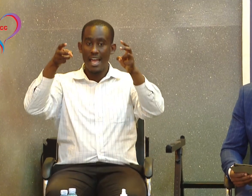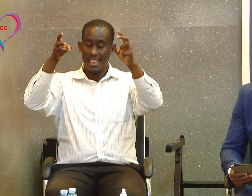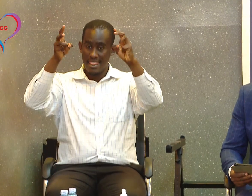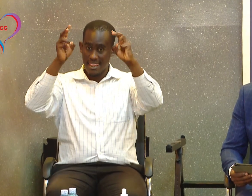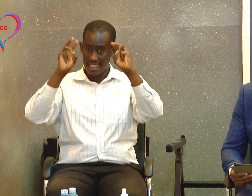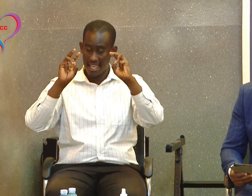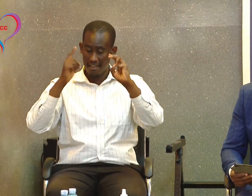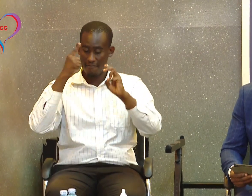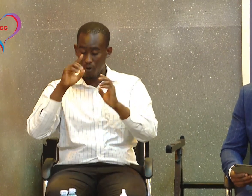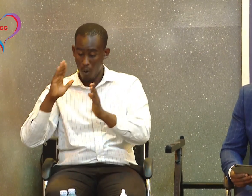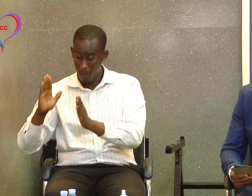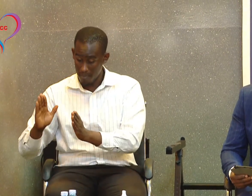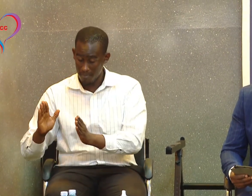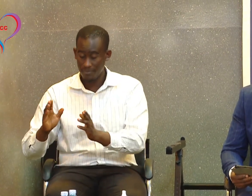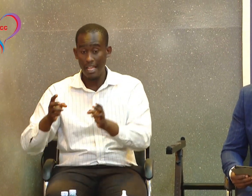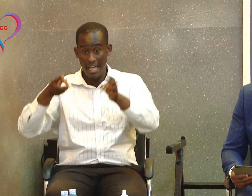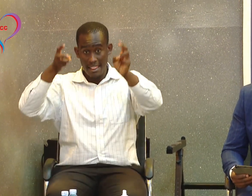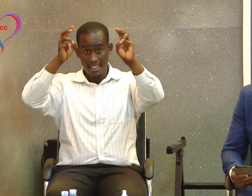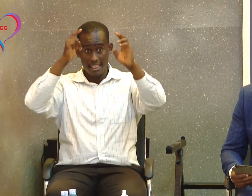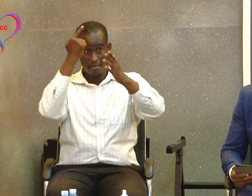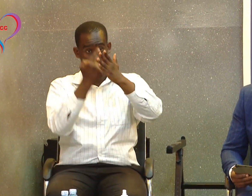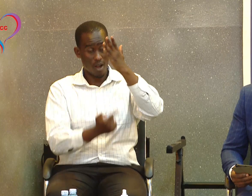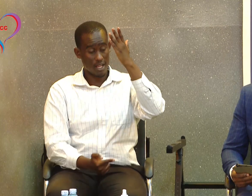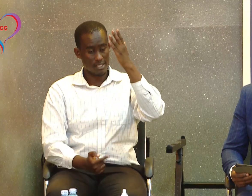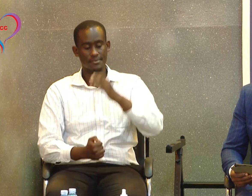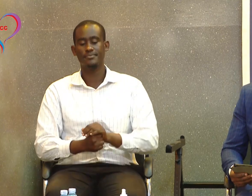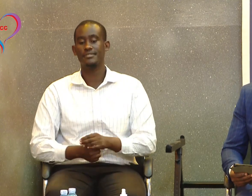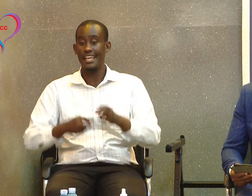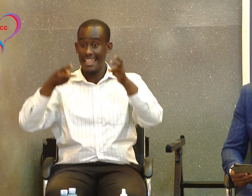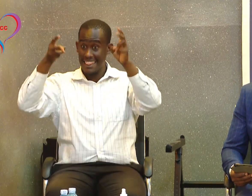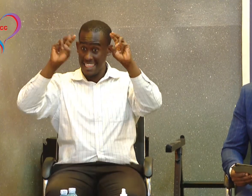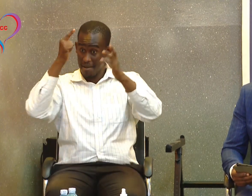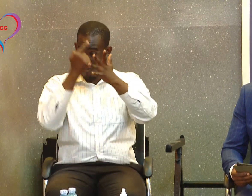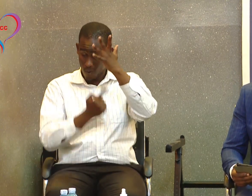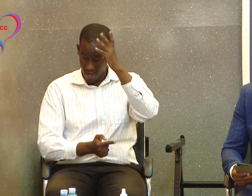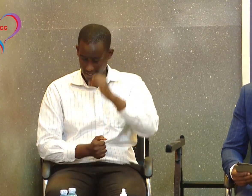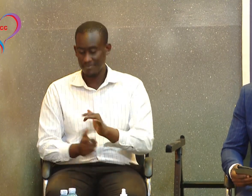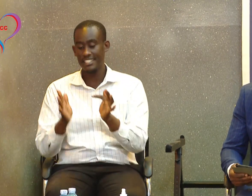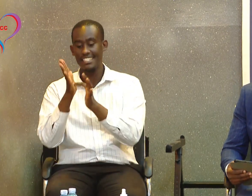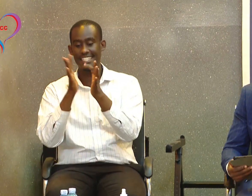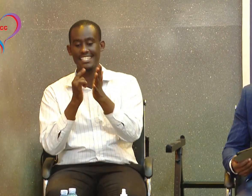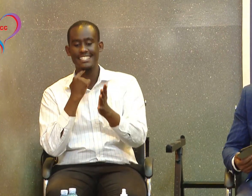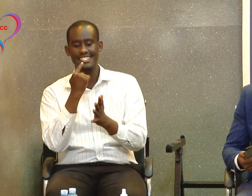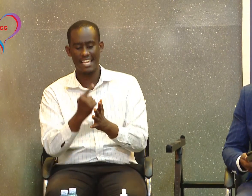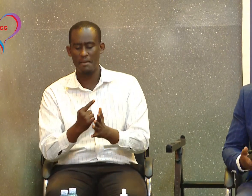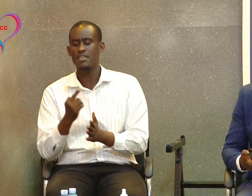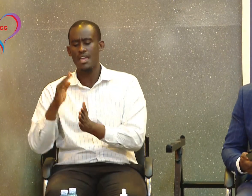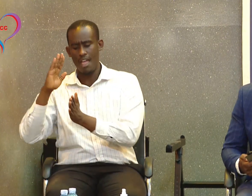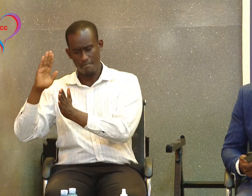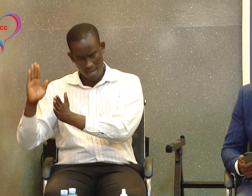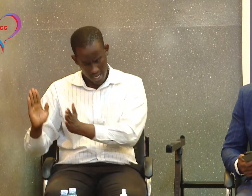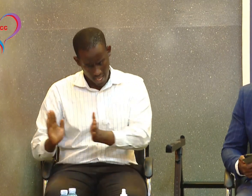into the world that I should bear witness to the truth. Na ye wenjagala we wanonti nze nazalirwe echo